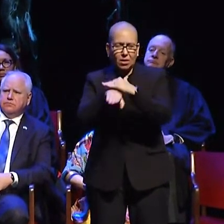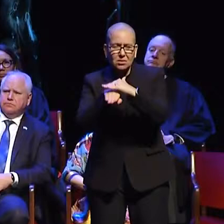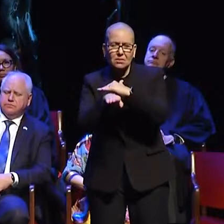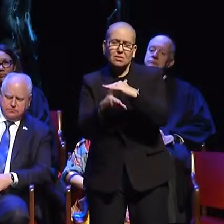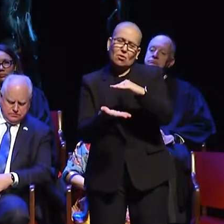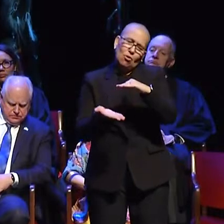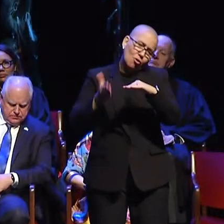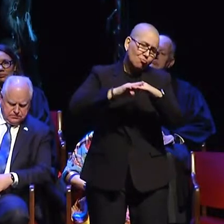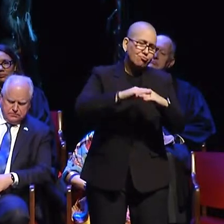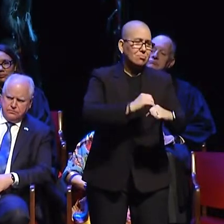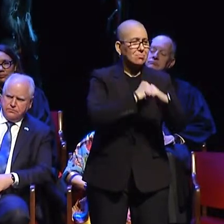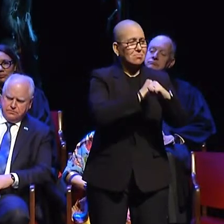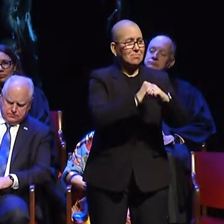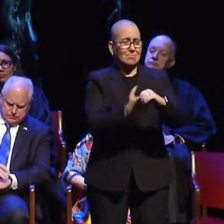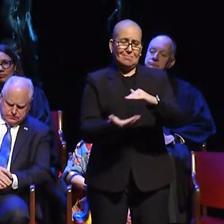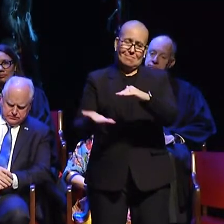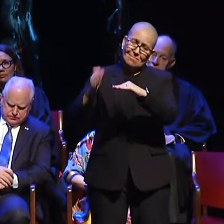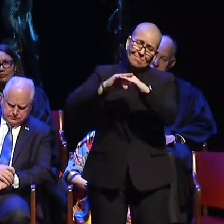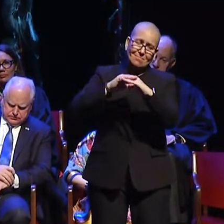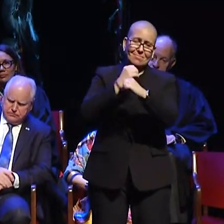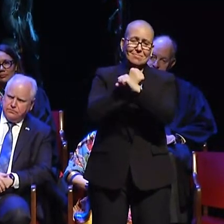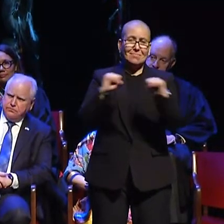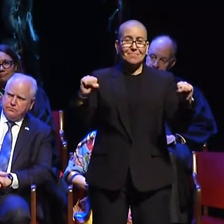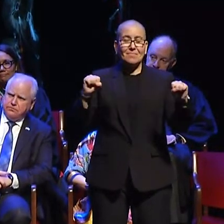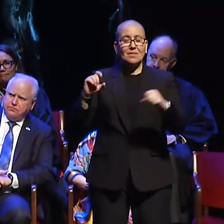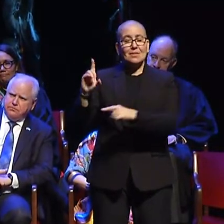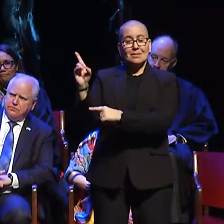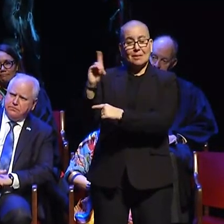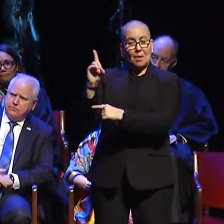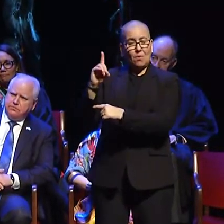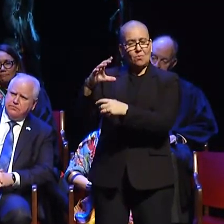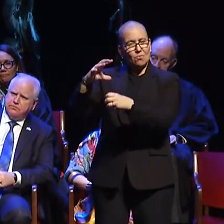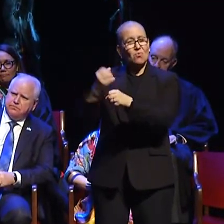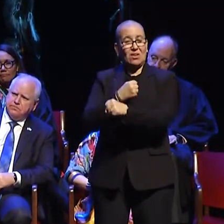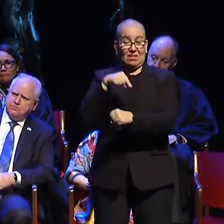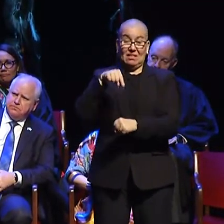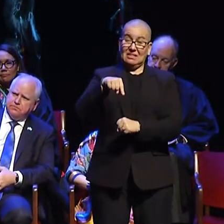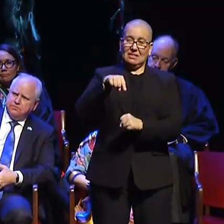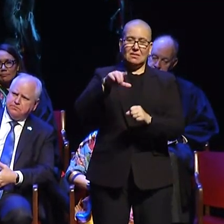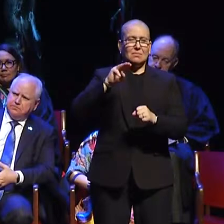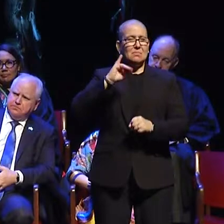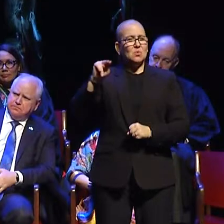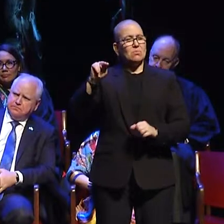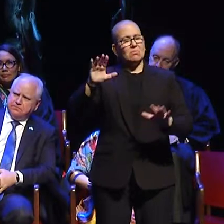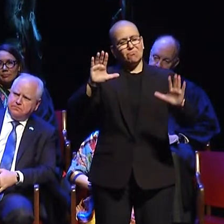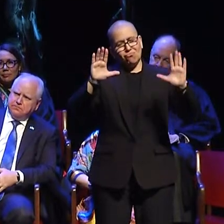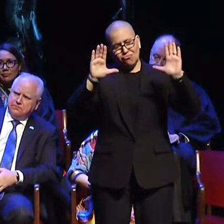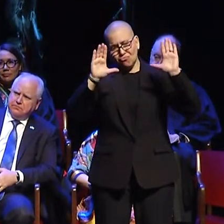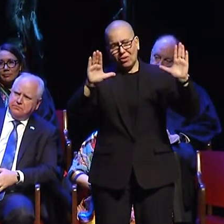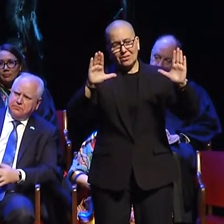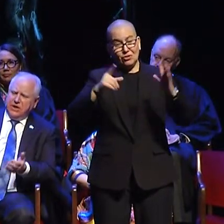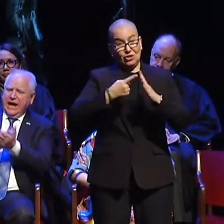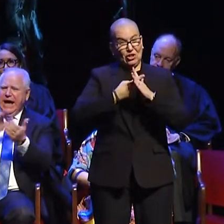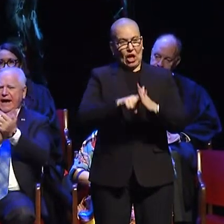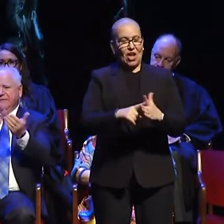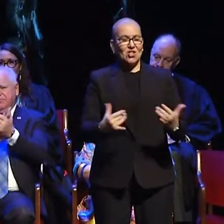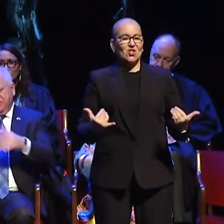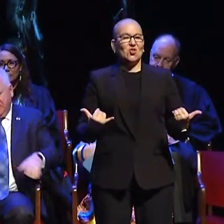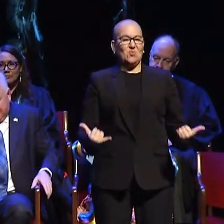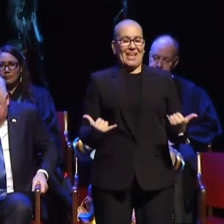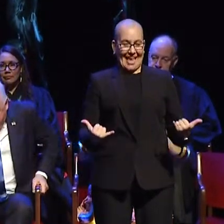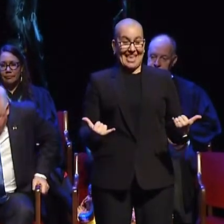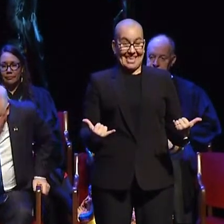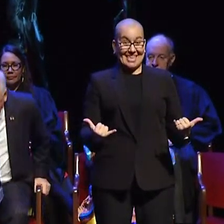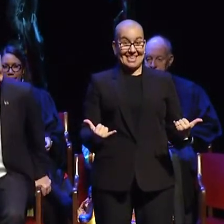a democracy worthy of Minnesota's greatness. It's up to us The work starts now. Thank you very much.